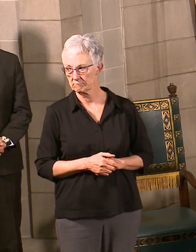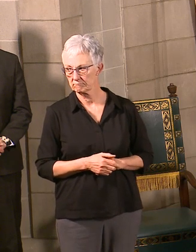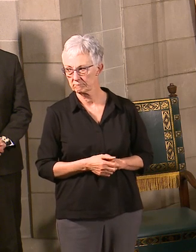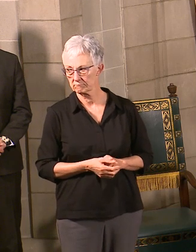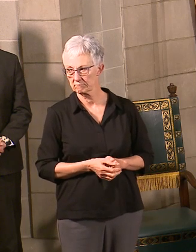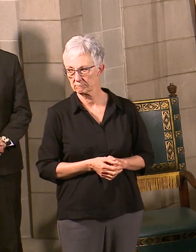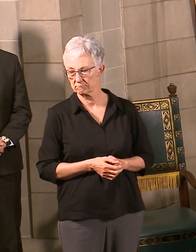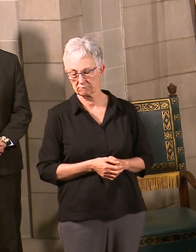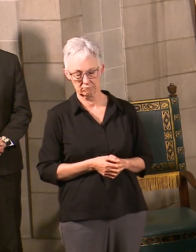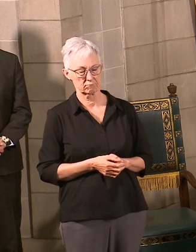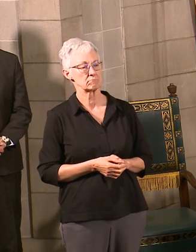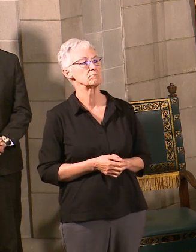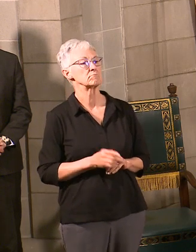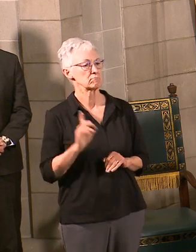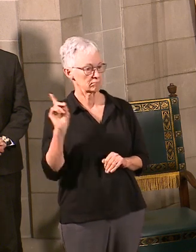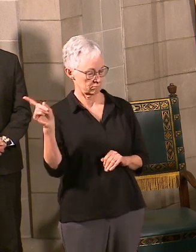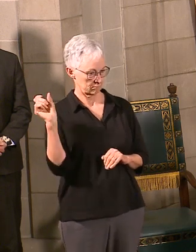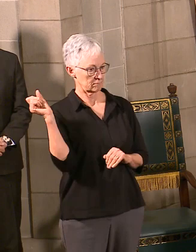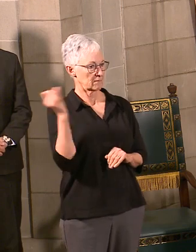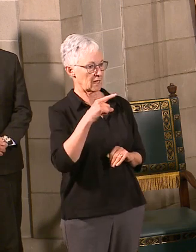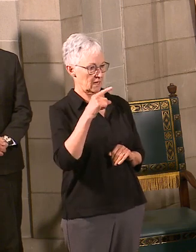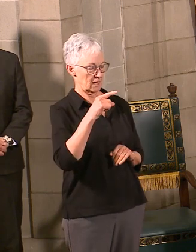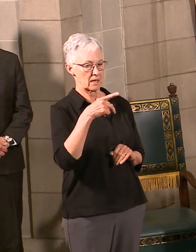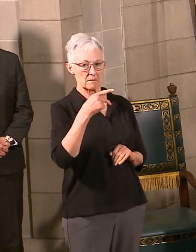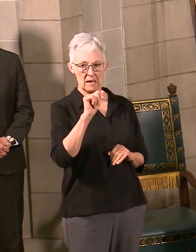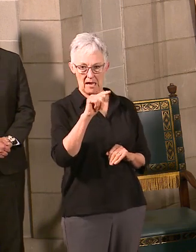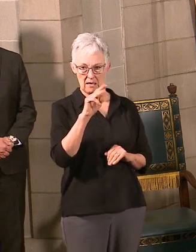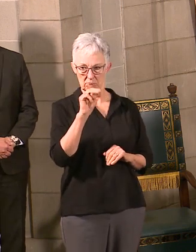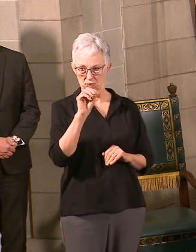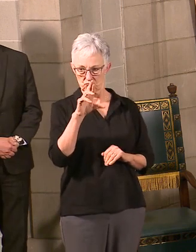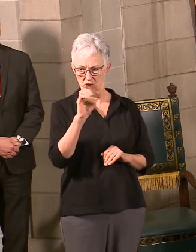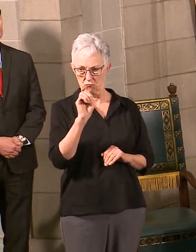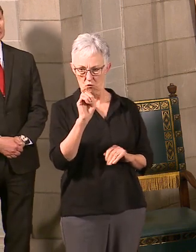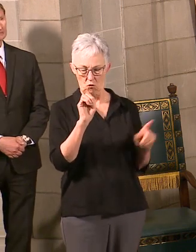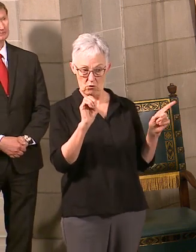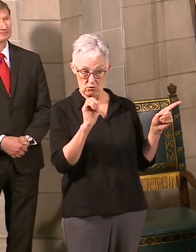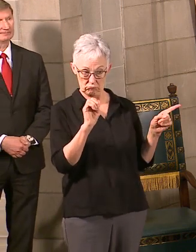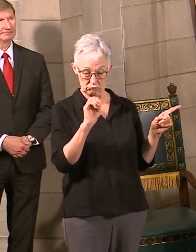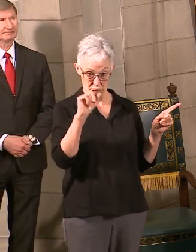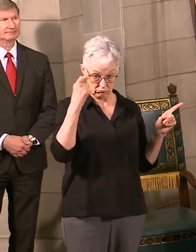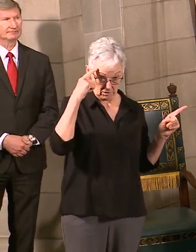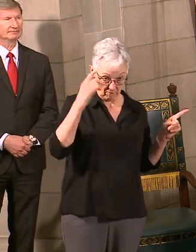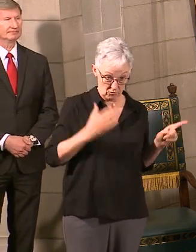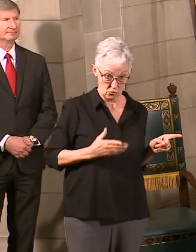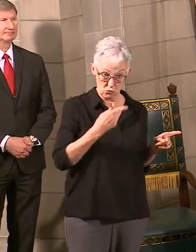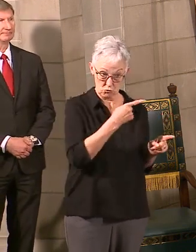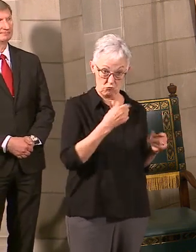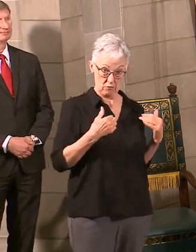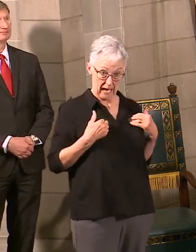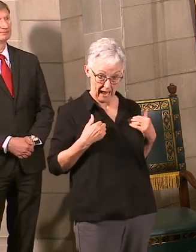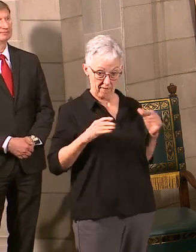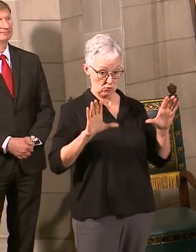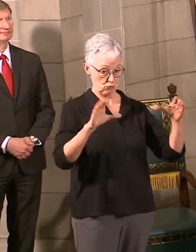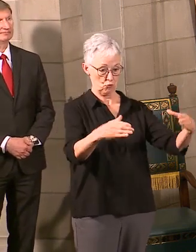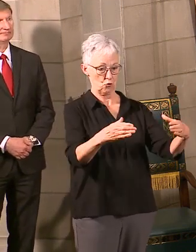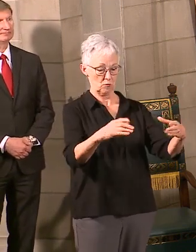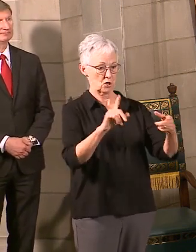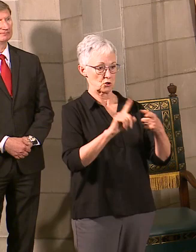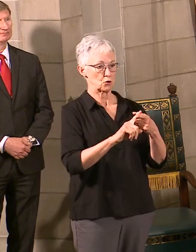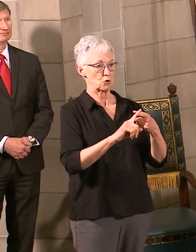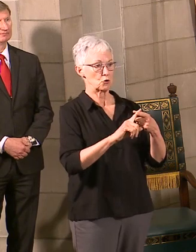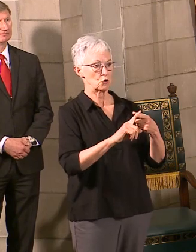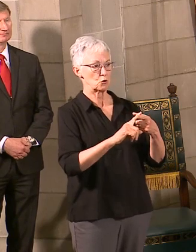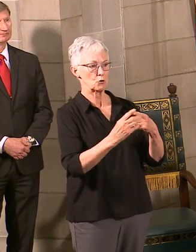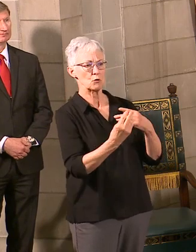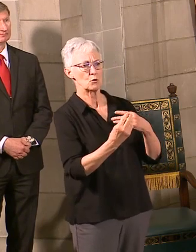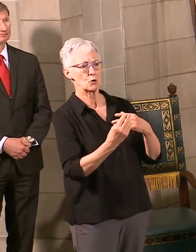should consider reopening? So William Padmore wants to know, is the governor convening a council to advise businesses on when they should consider